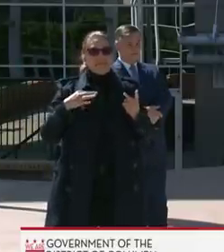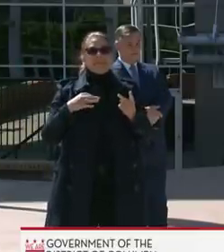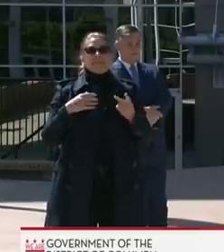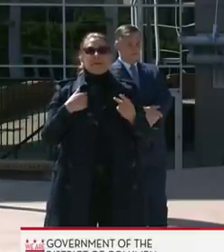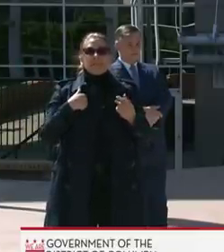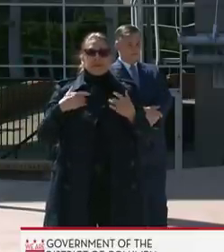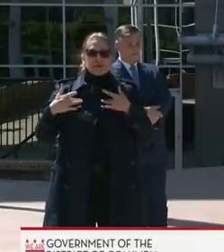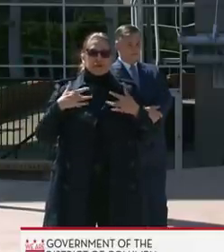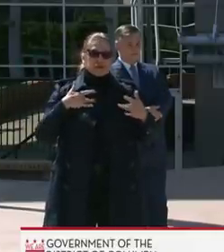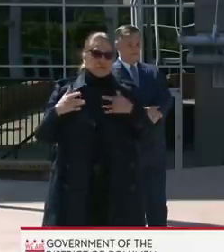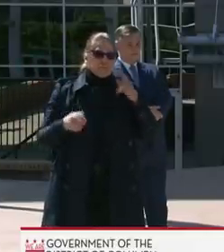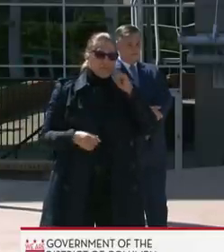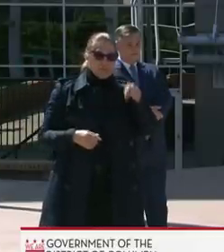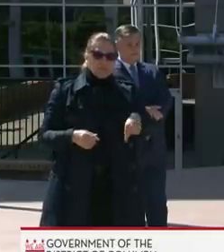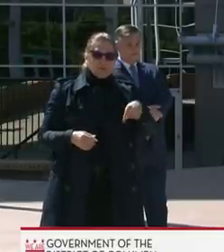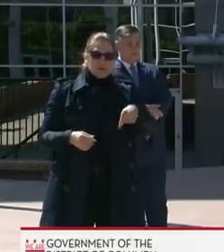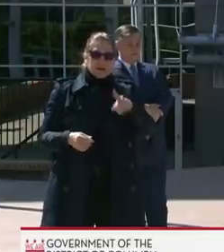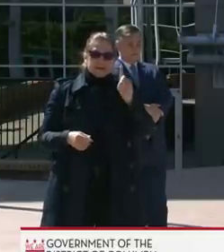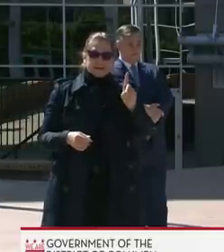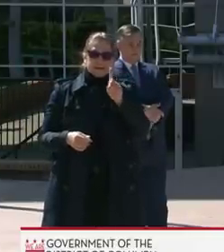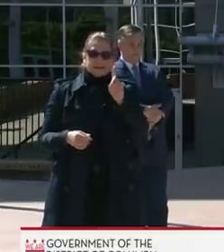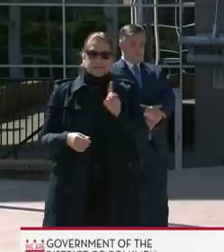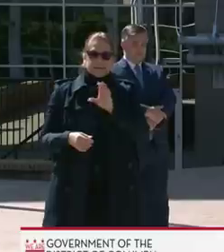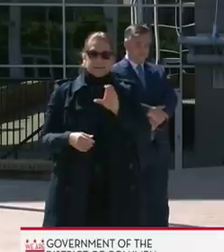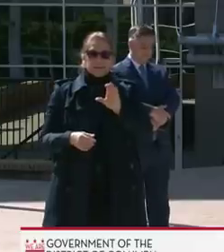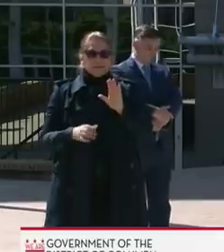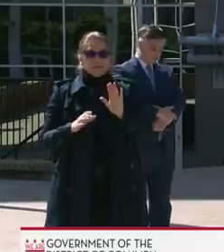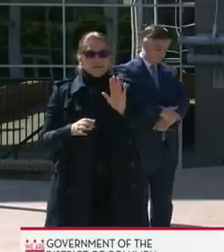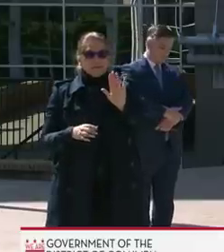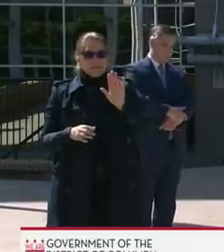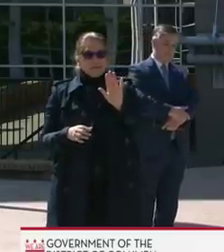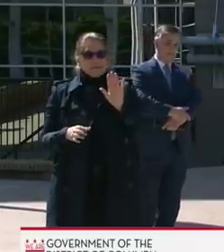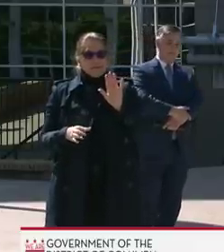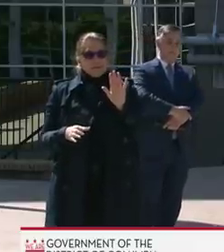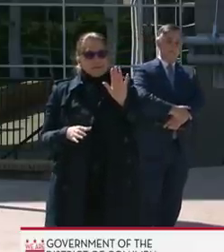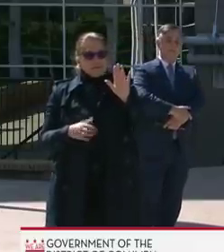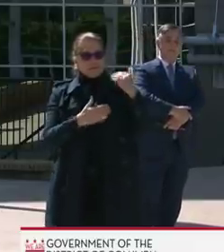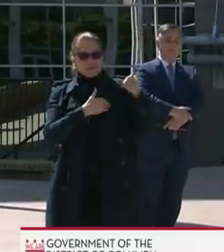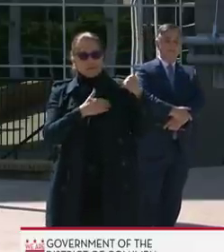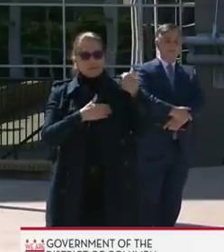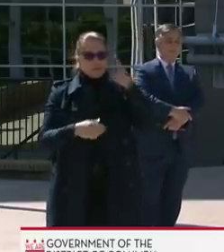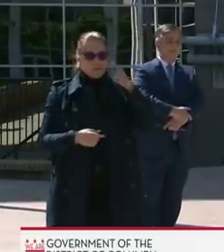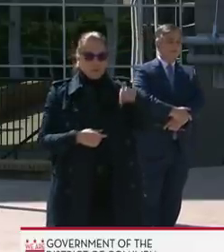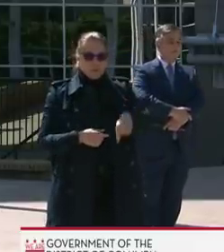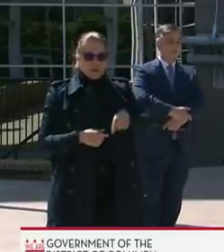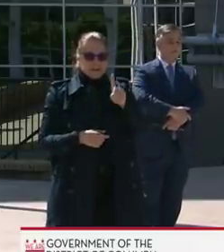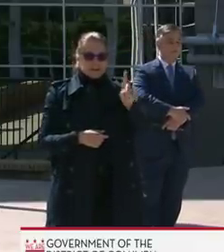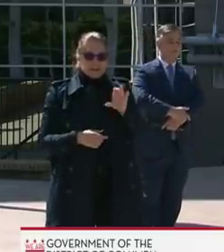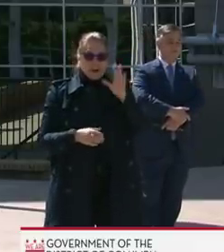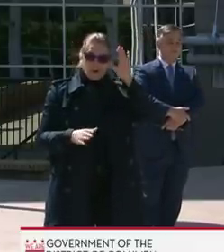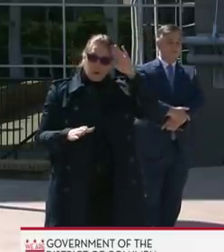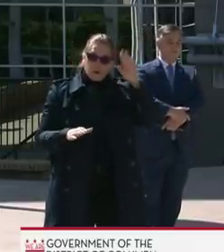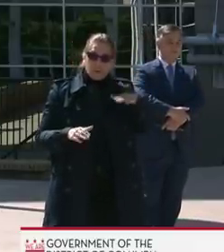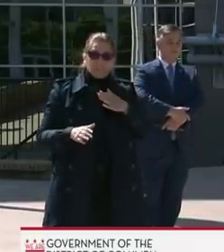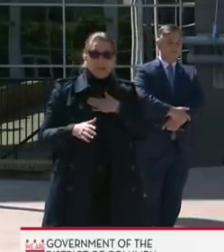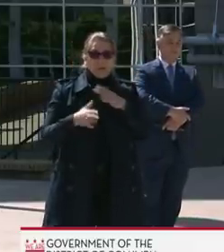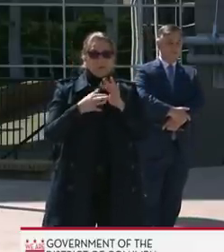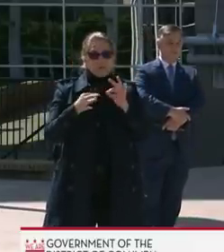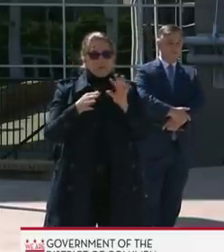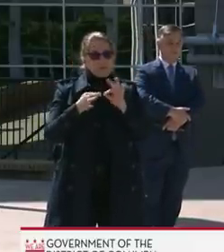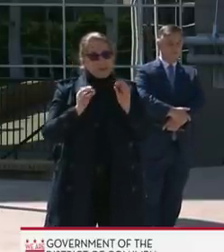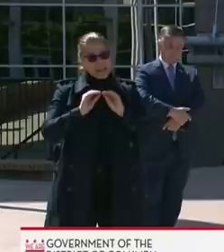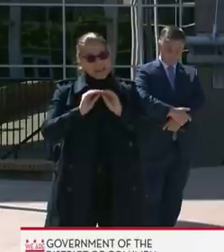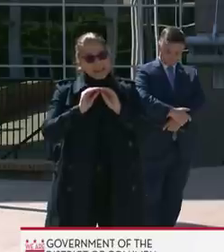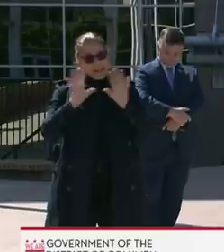their responsibilities in the district. So I hope that message is going through. We continue to work with our